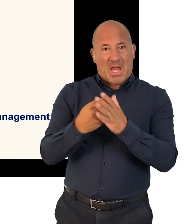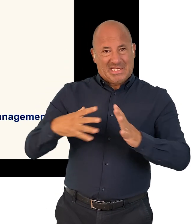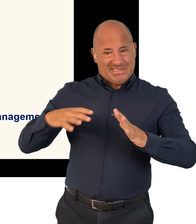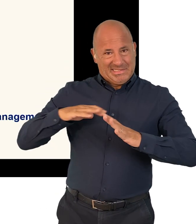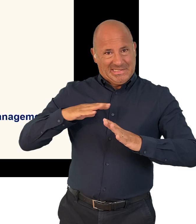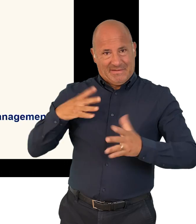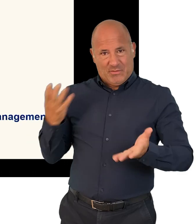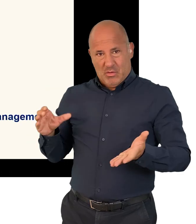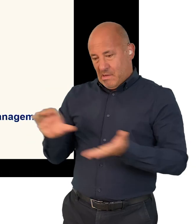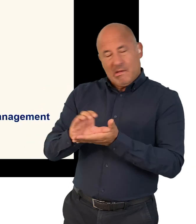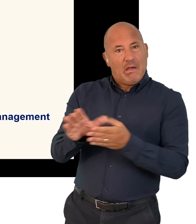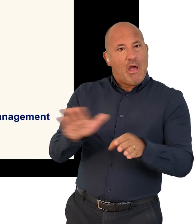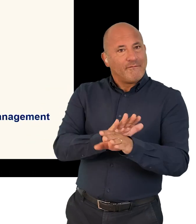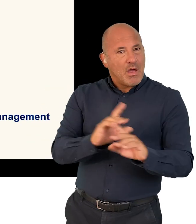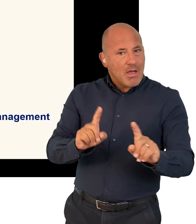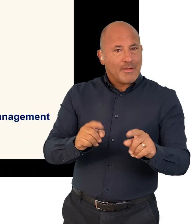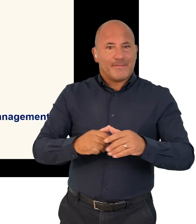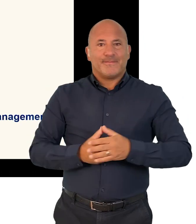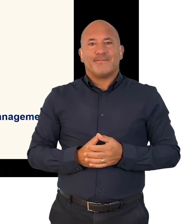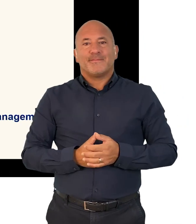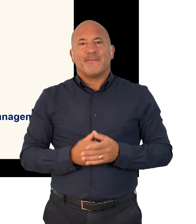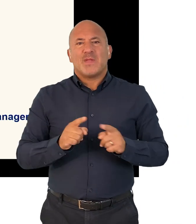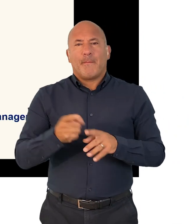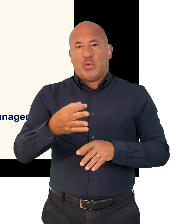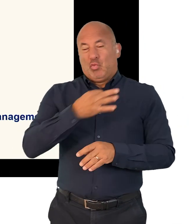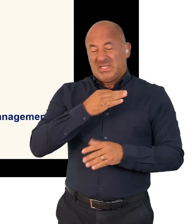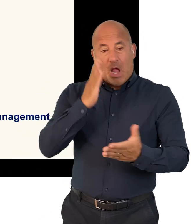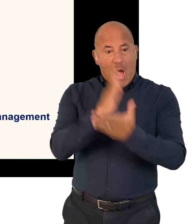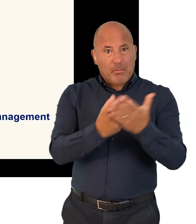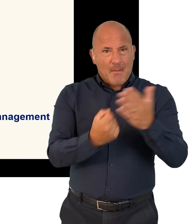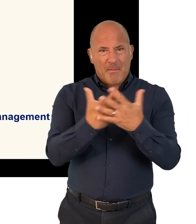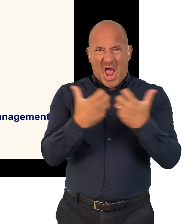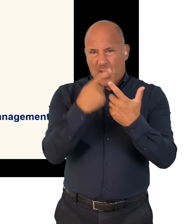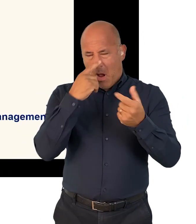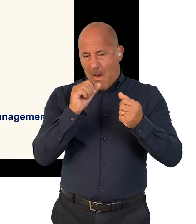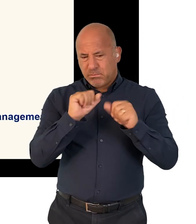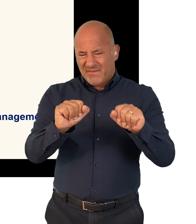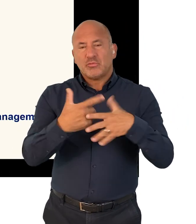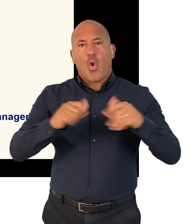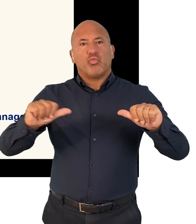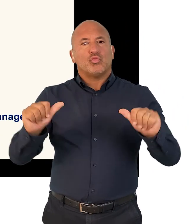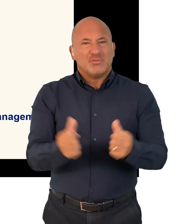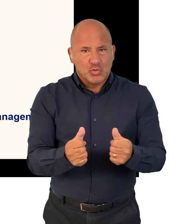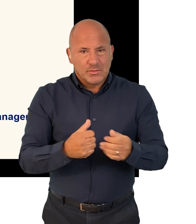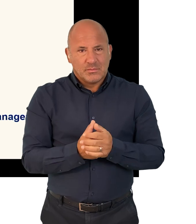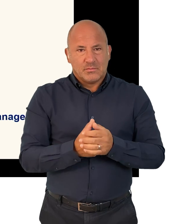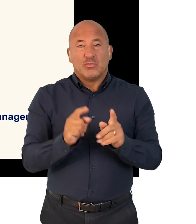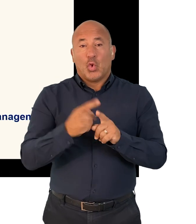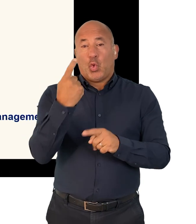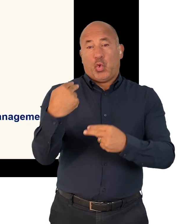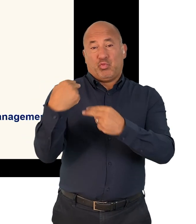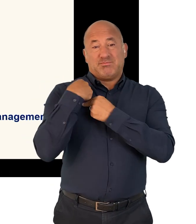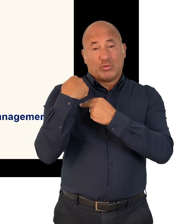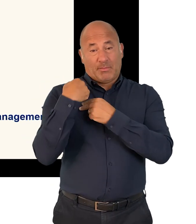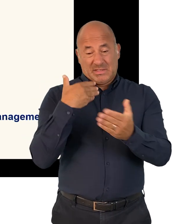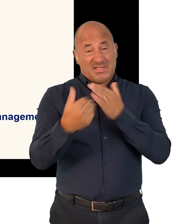allowances to cover the identified risks, how you can prevent or mitigate the risk if it does happen, and the person responsible for